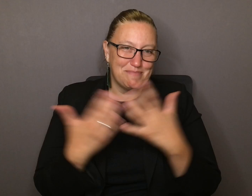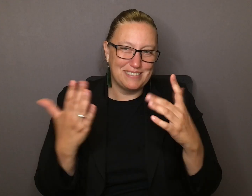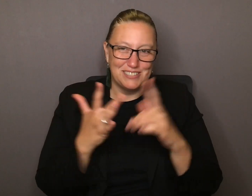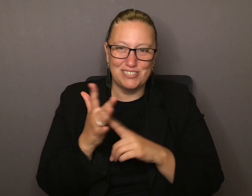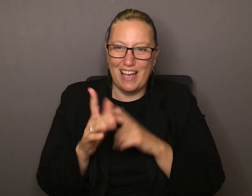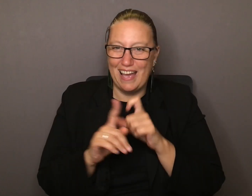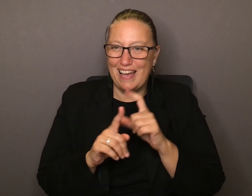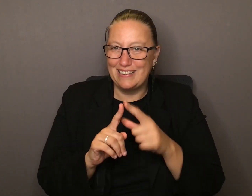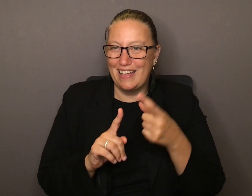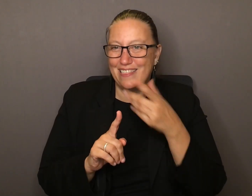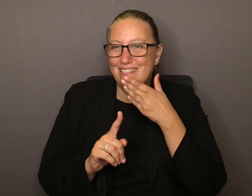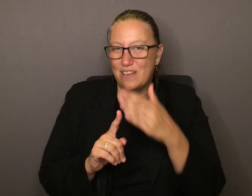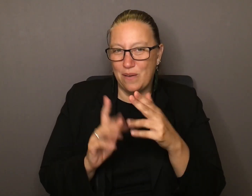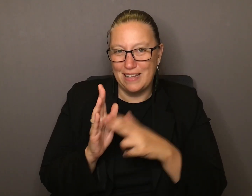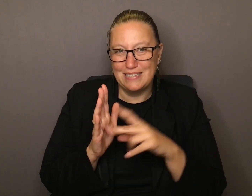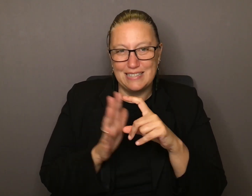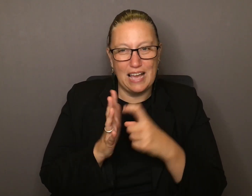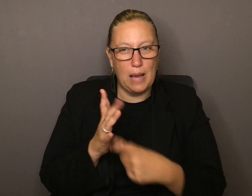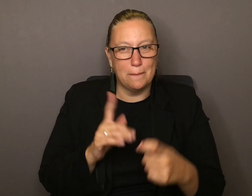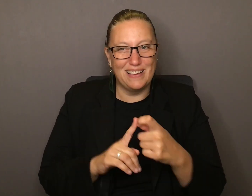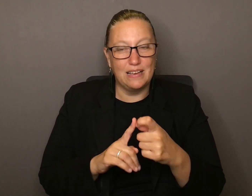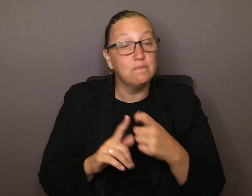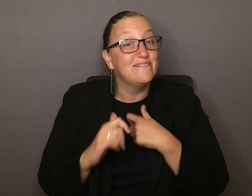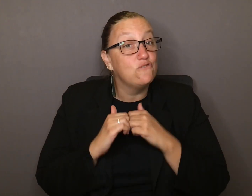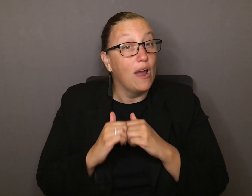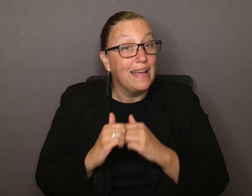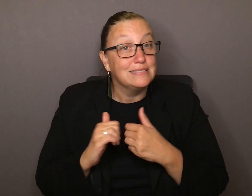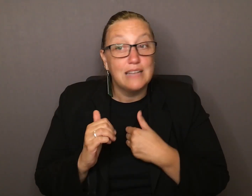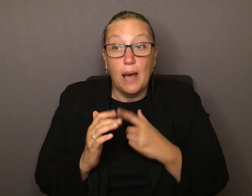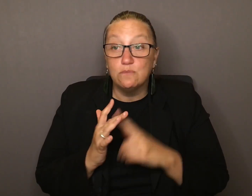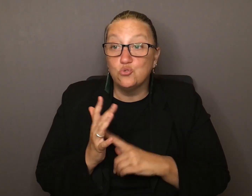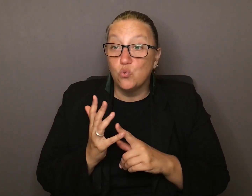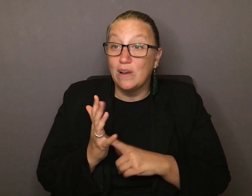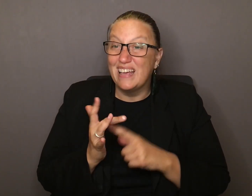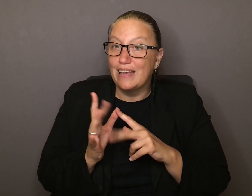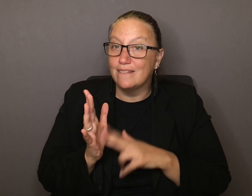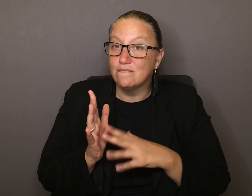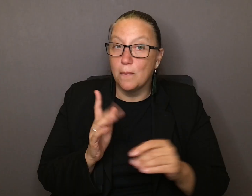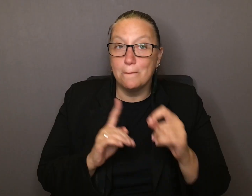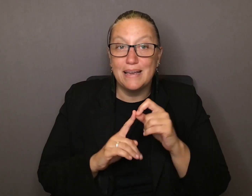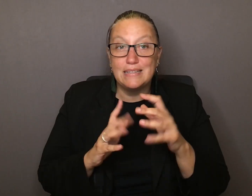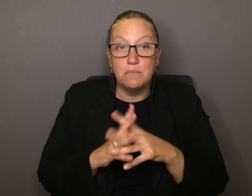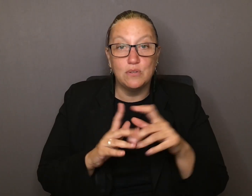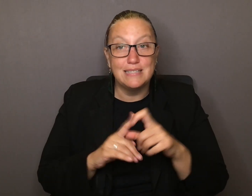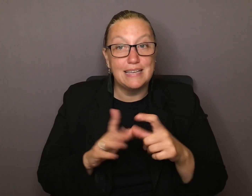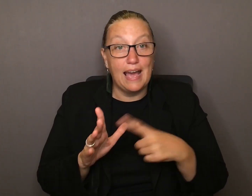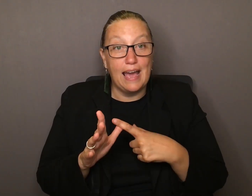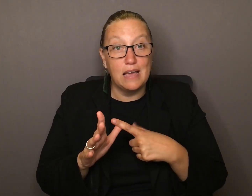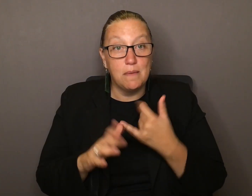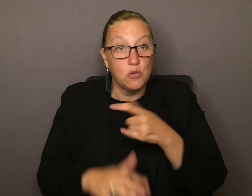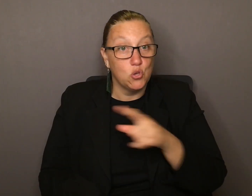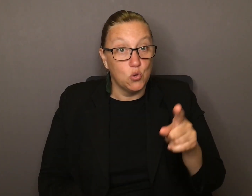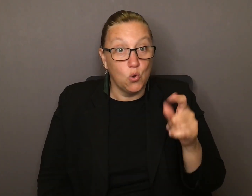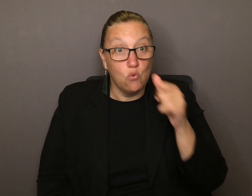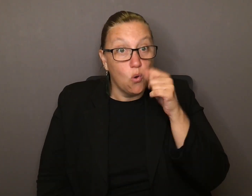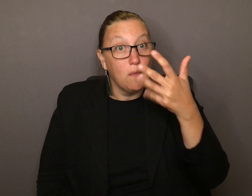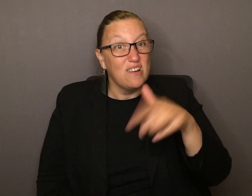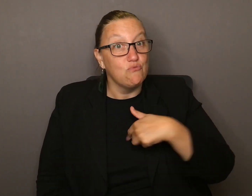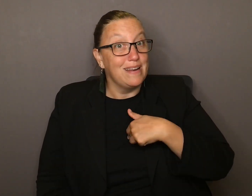NDRP. Friends, I'm Julian from PWDA. Many of you might know me, and for those who don't, it's lovely to meet you today. I'm